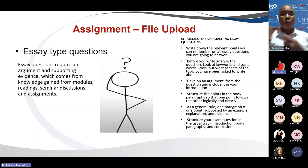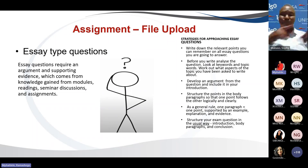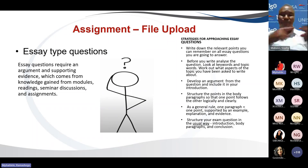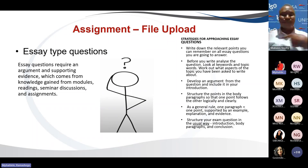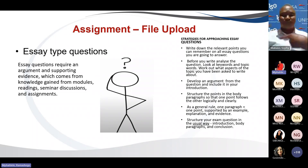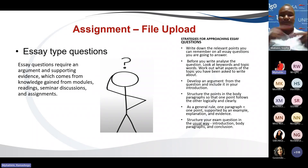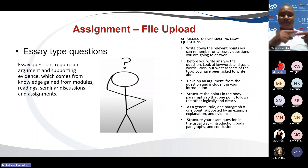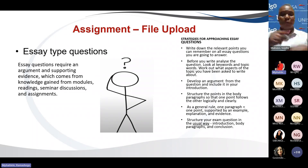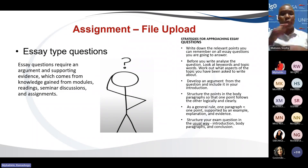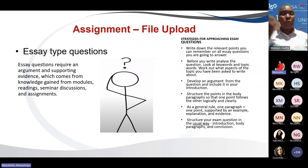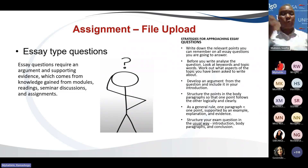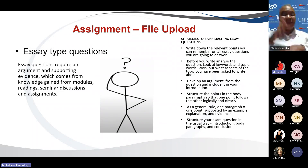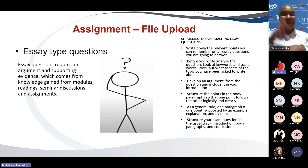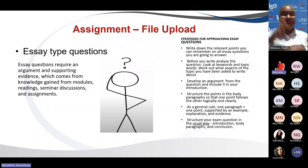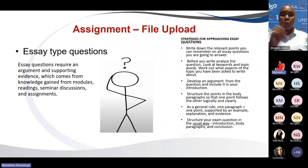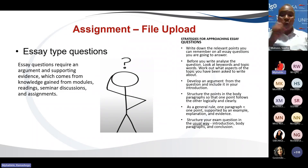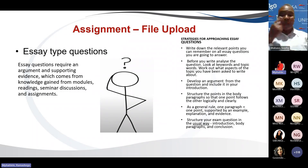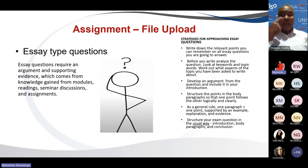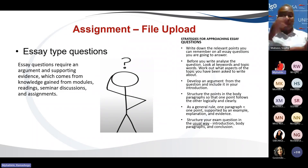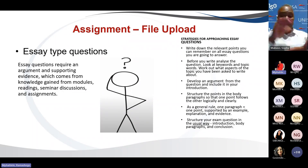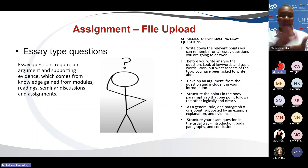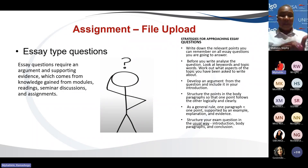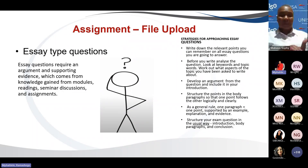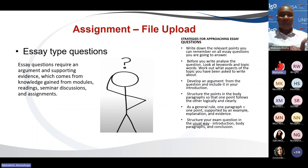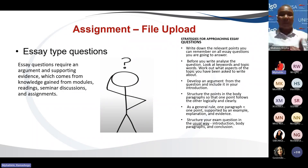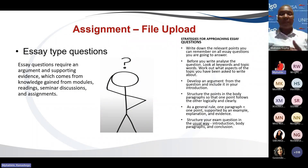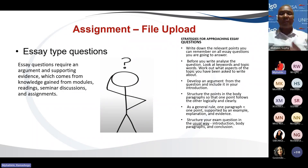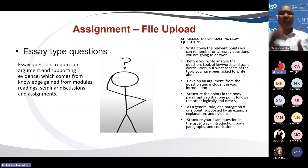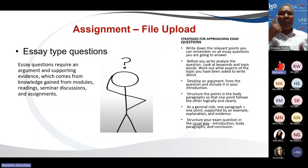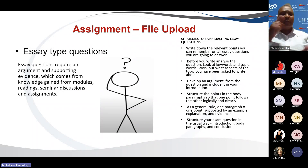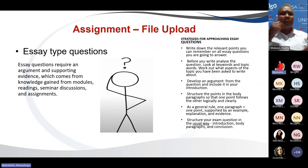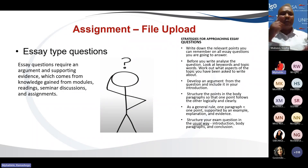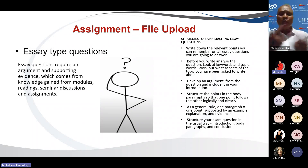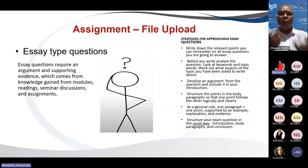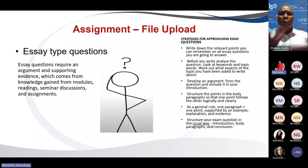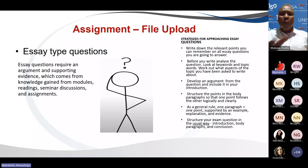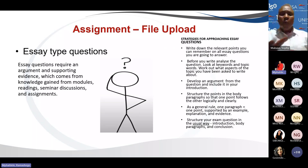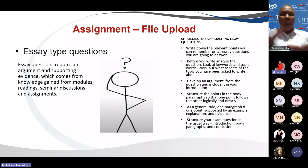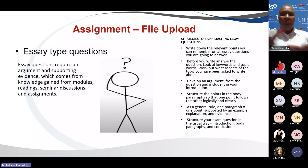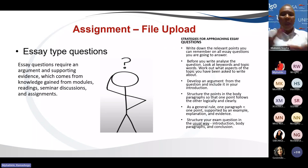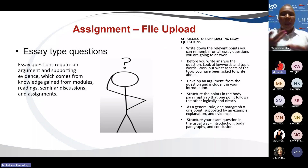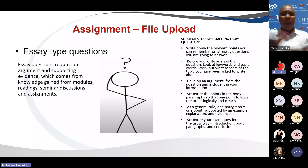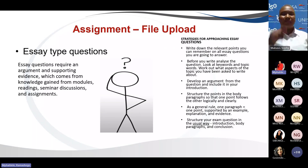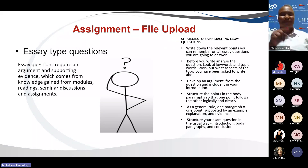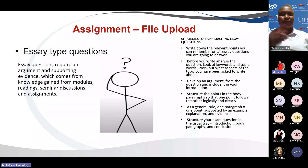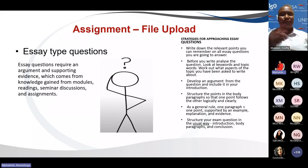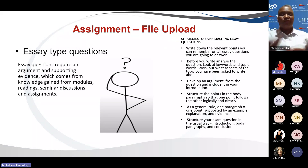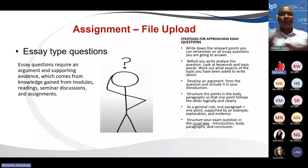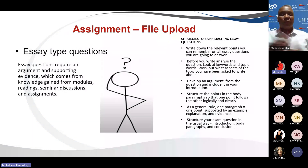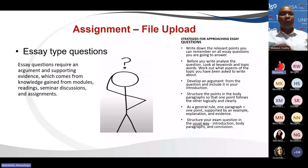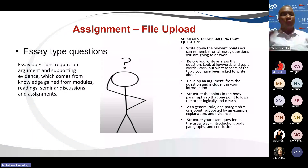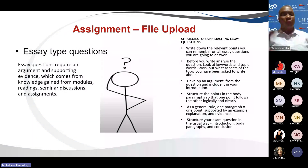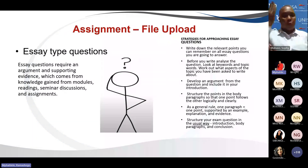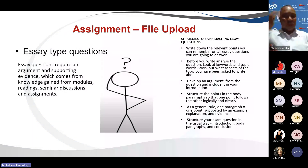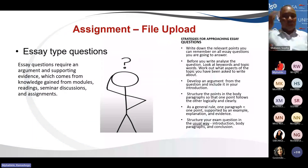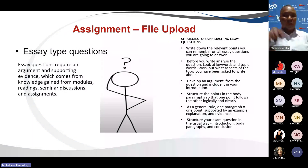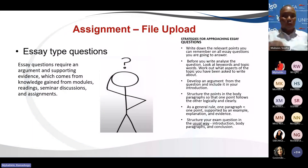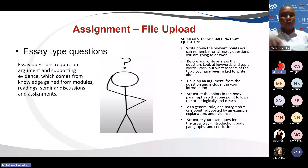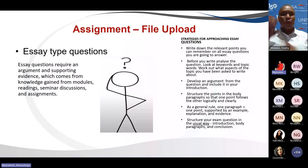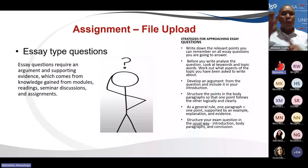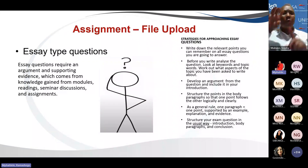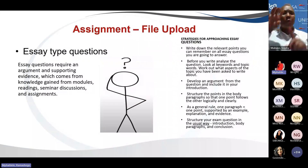need evidence. And then where do this evidence come from? It comes from the knowledge that you gained